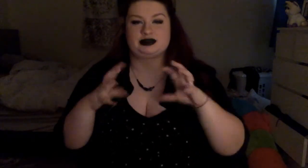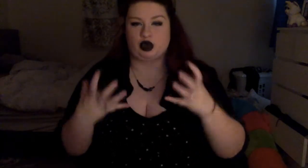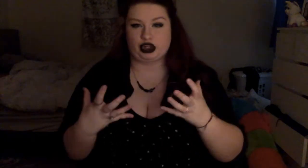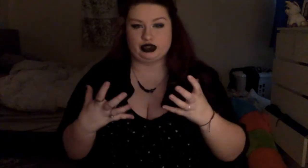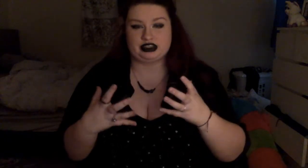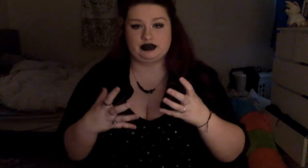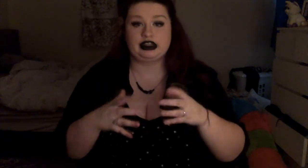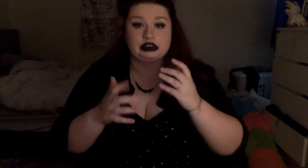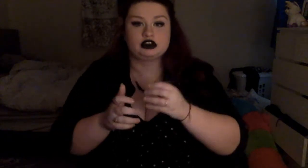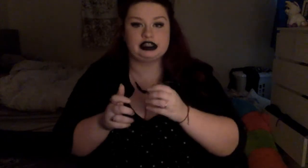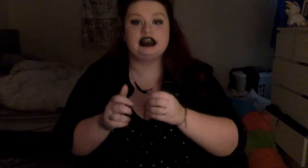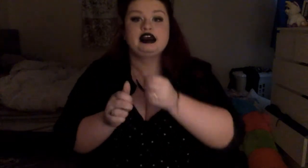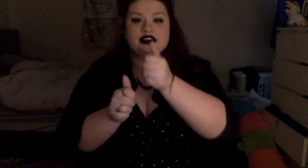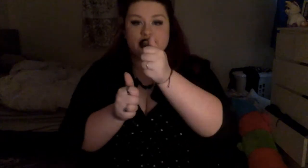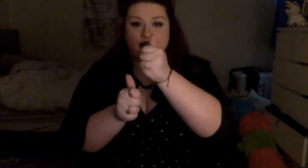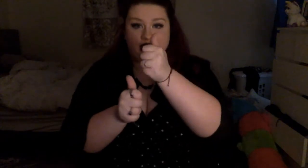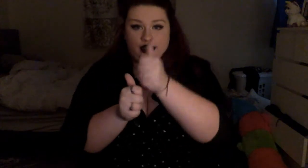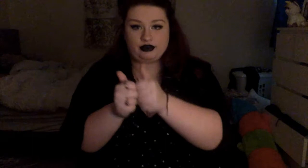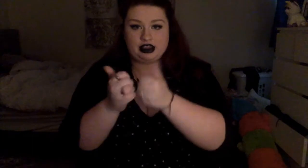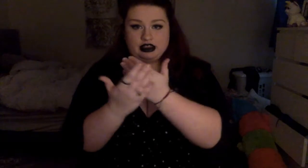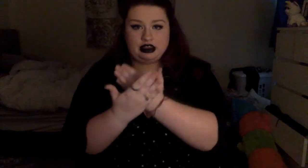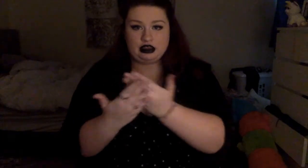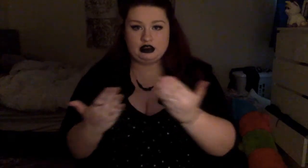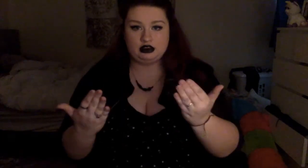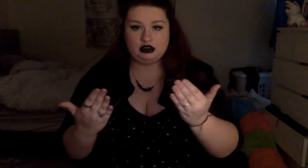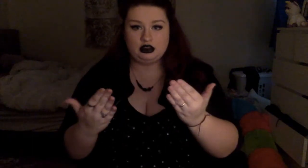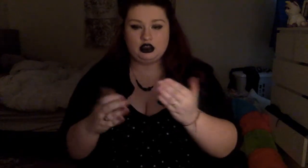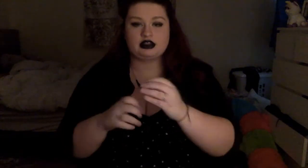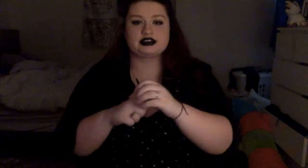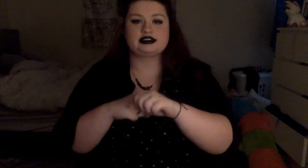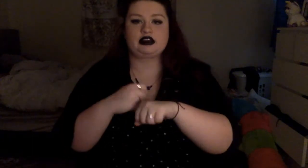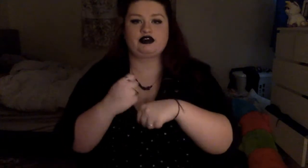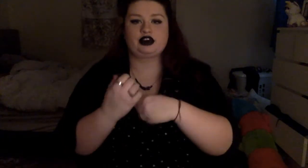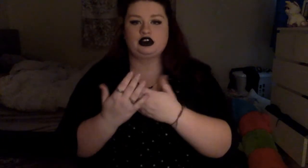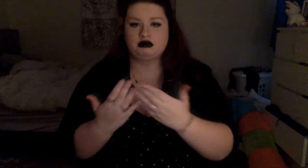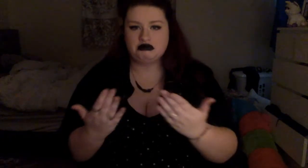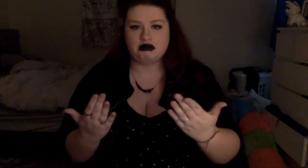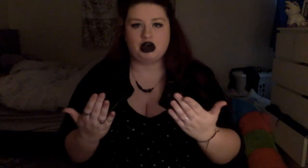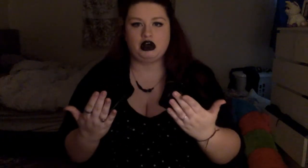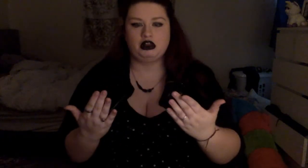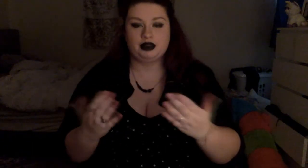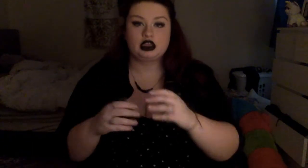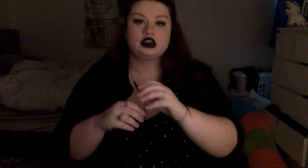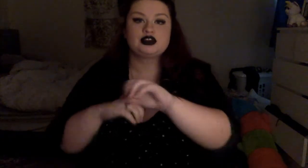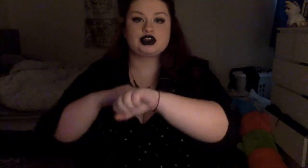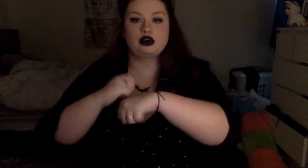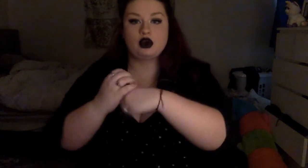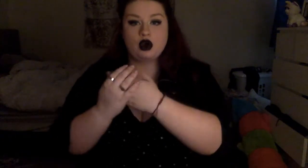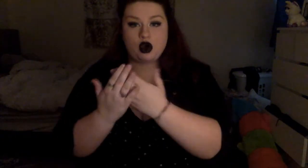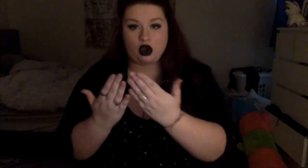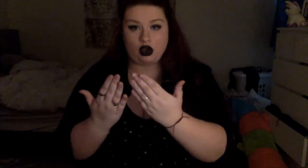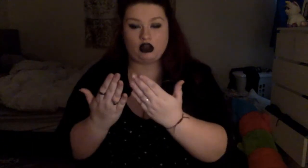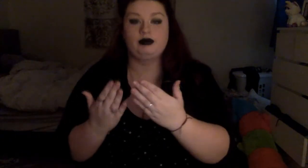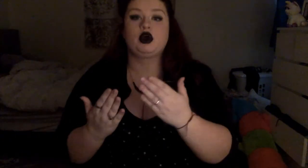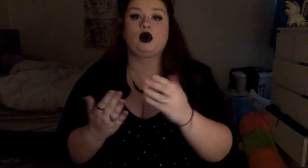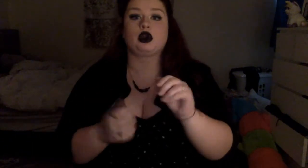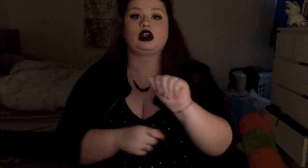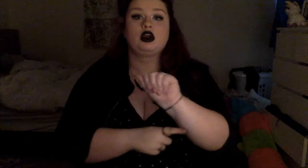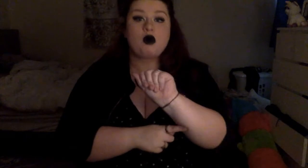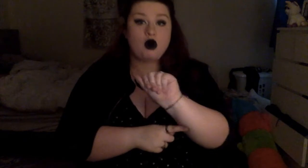more inclusive. Like literally, the sign for everything, this is the sign for all. So all or